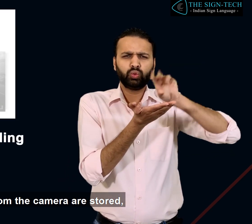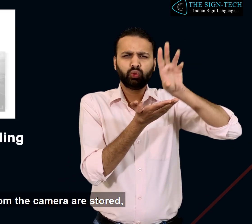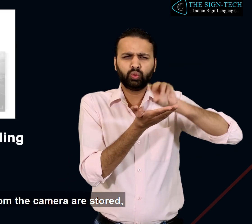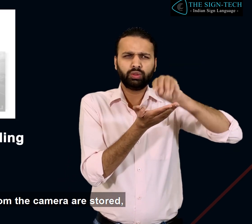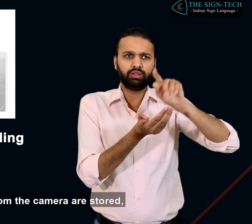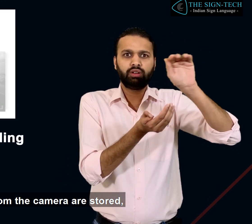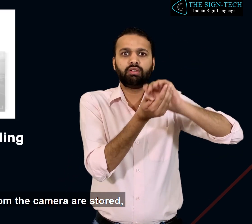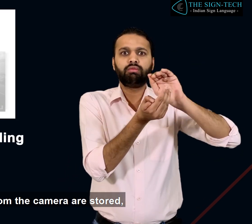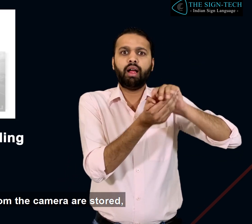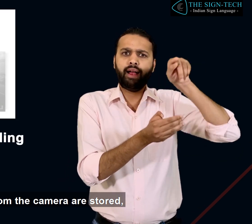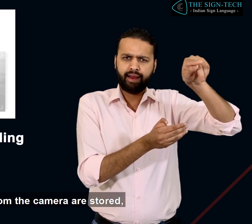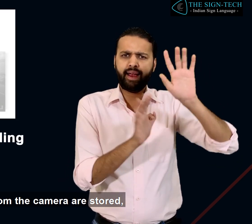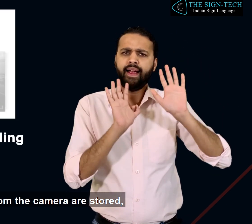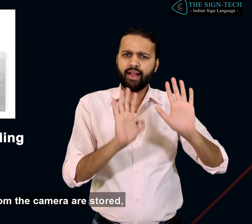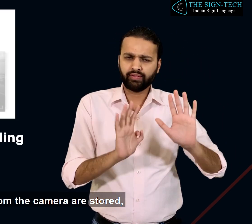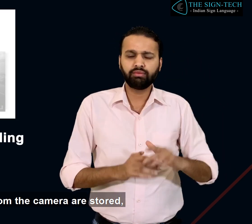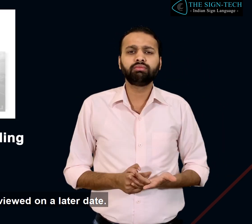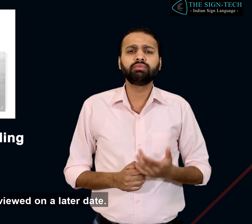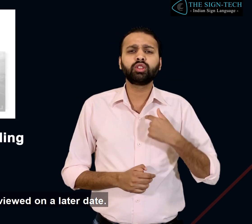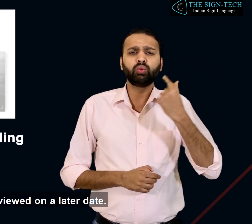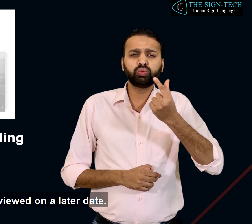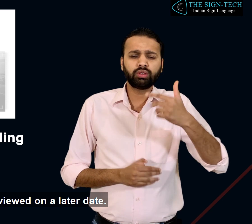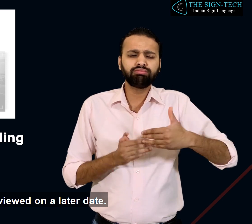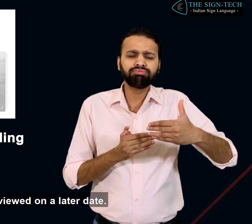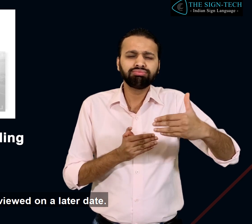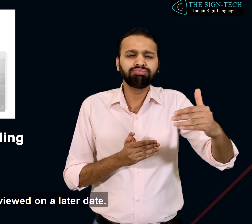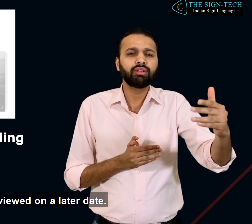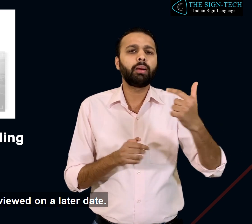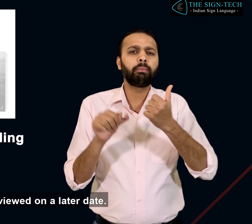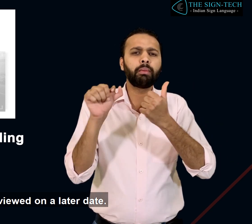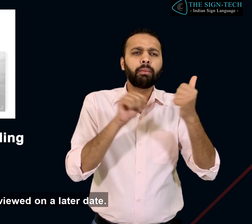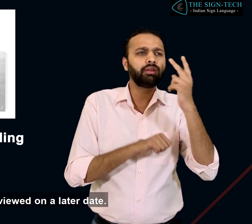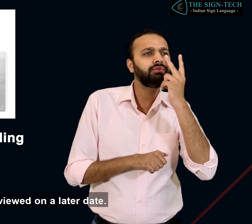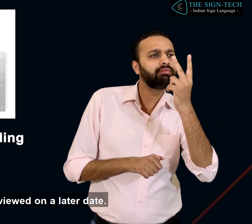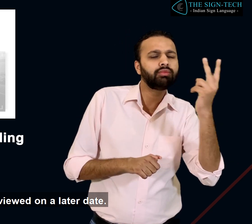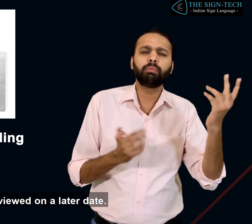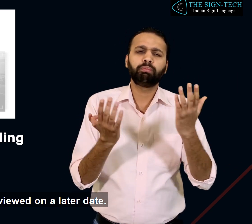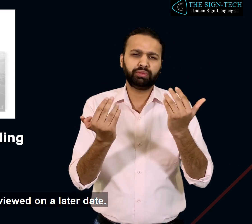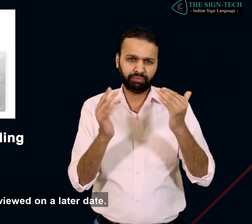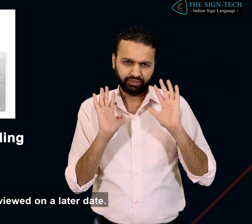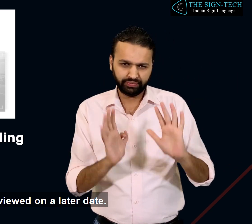Videos from the camera are stored, to be viewed on a later date.